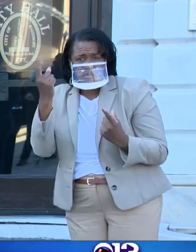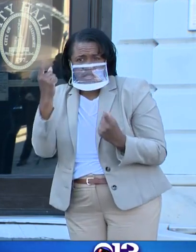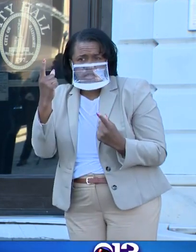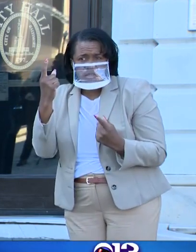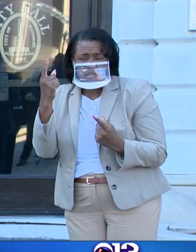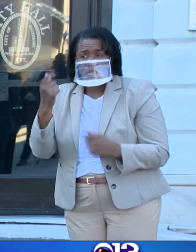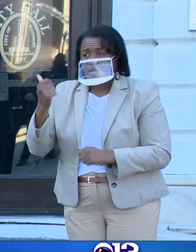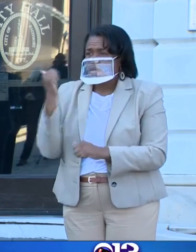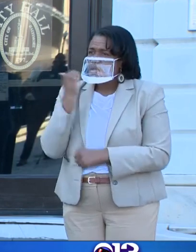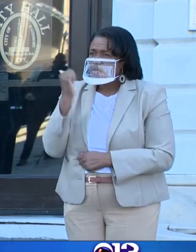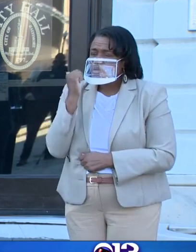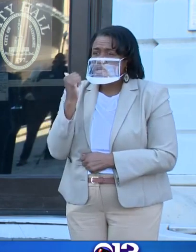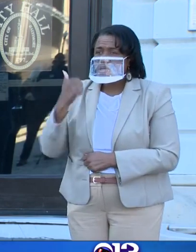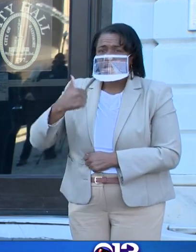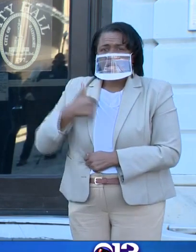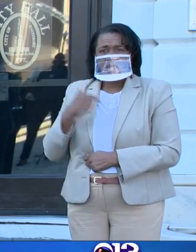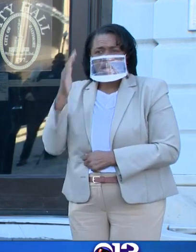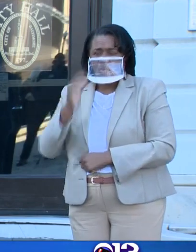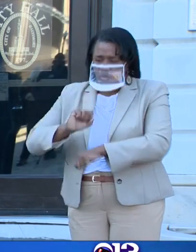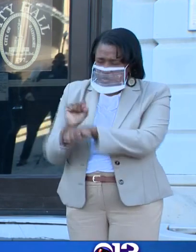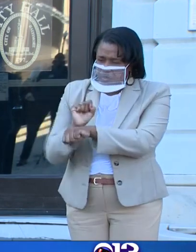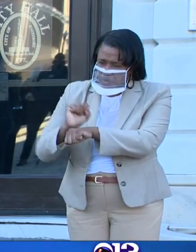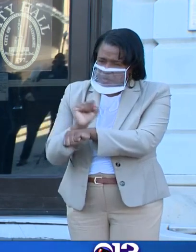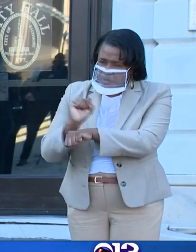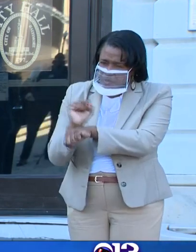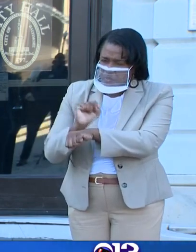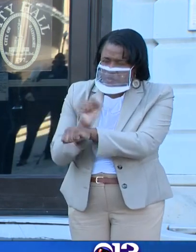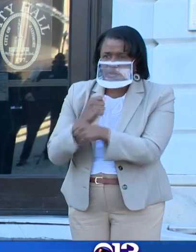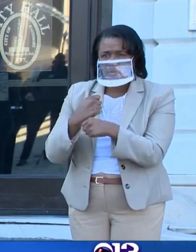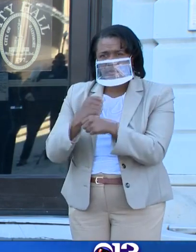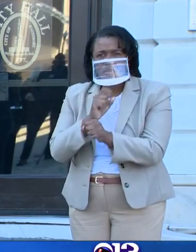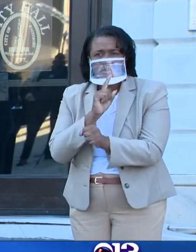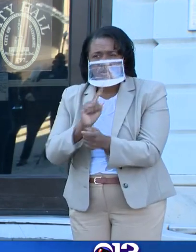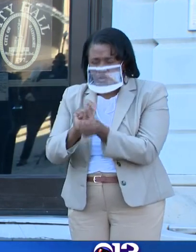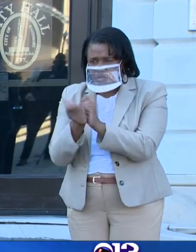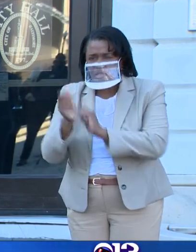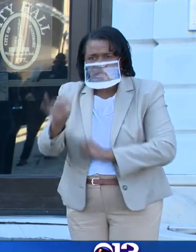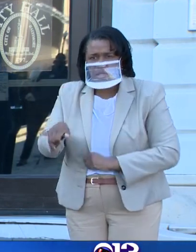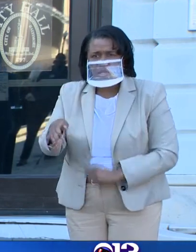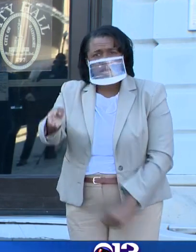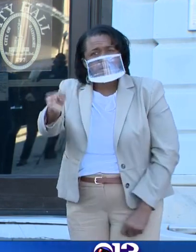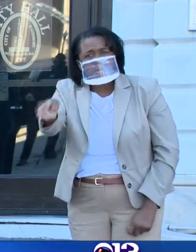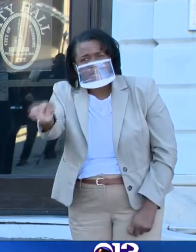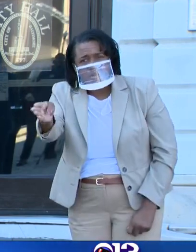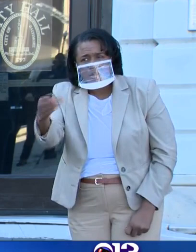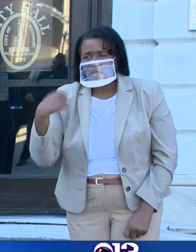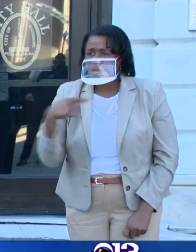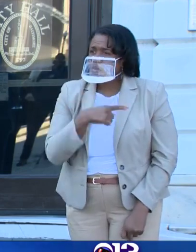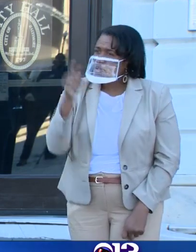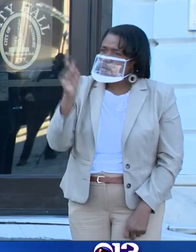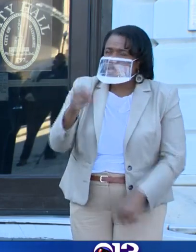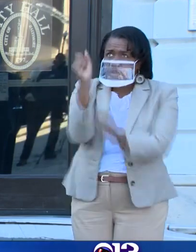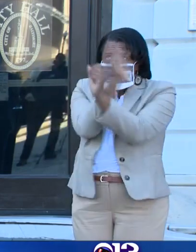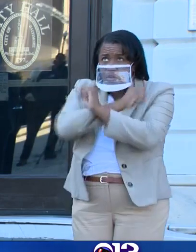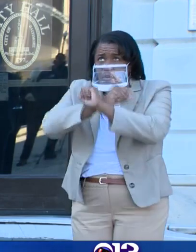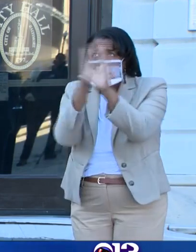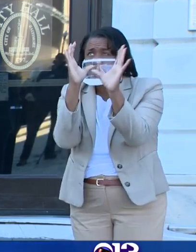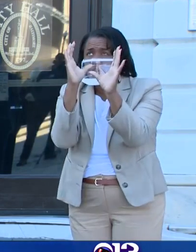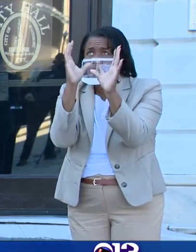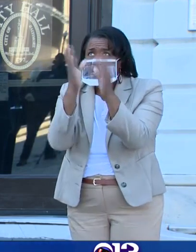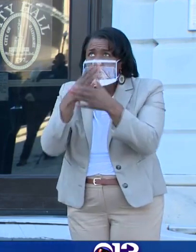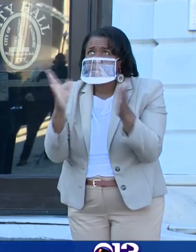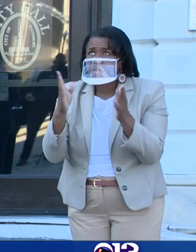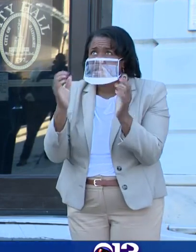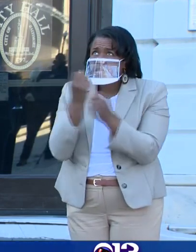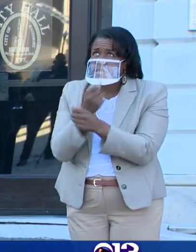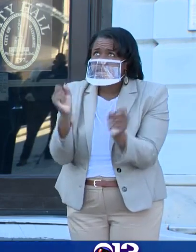every day, I will work tirelessly to change that. Baltimore, we must reimagine what public safety